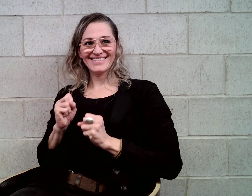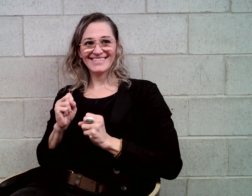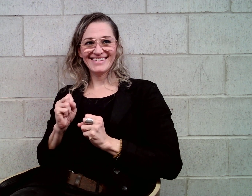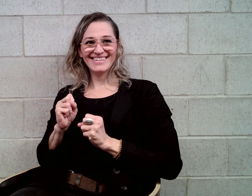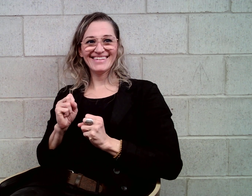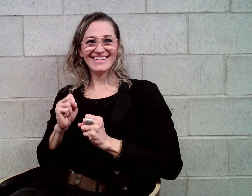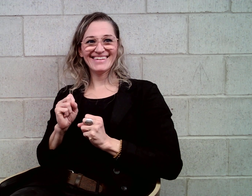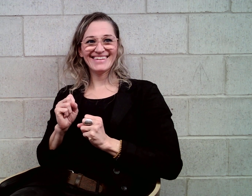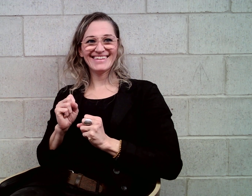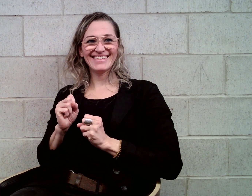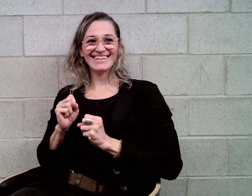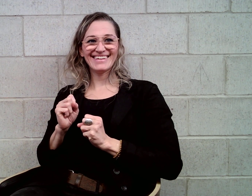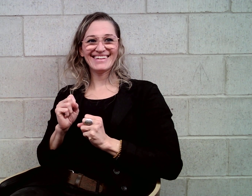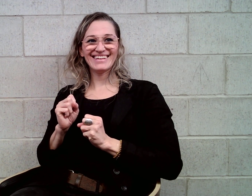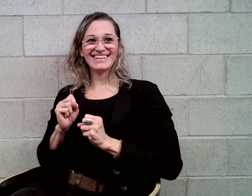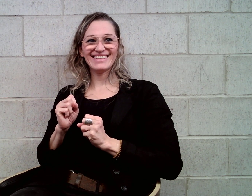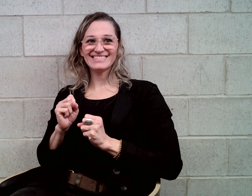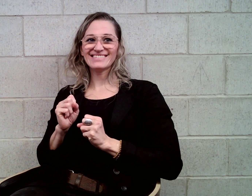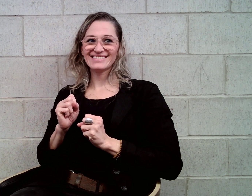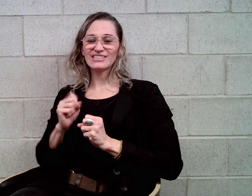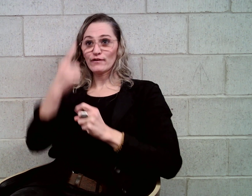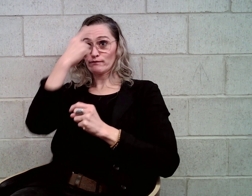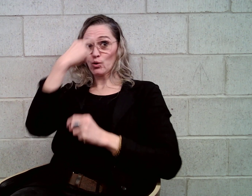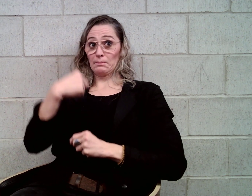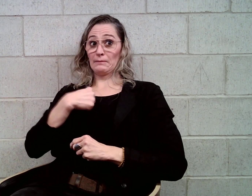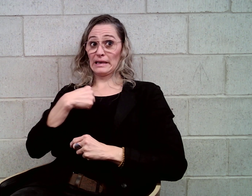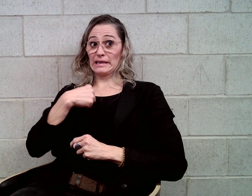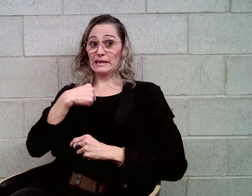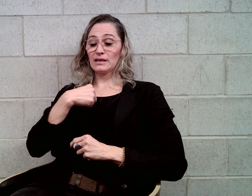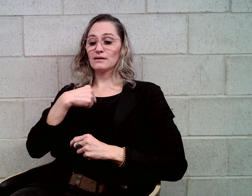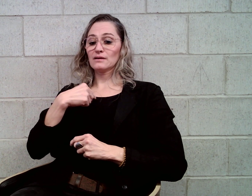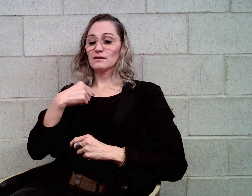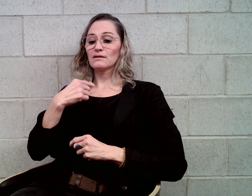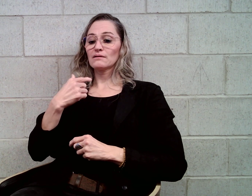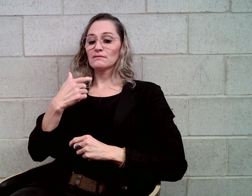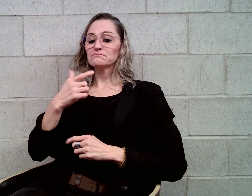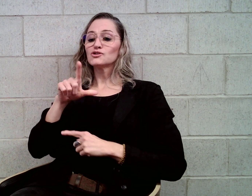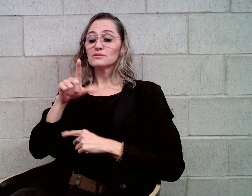a creamy, delicious soup. So for me, it has to do with